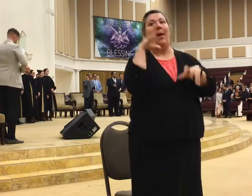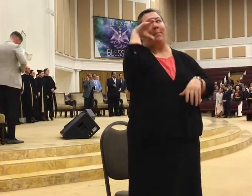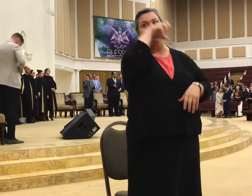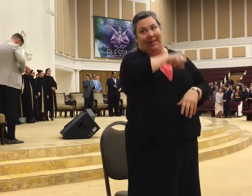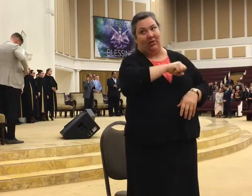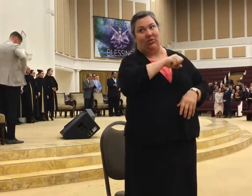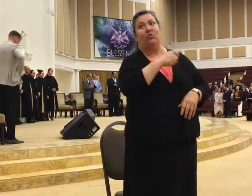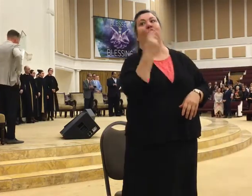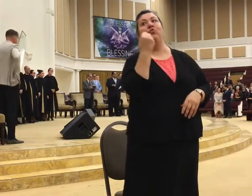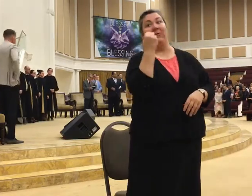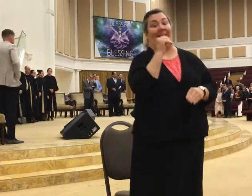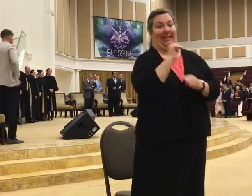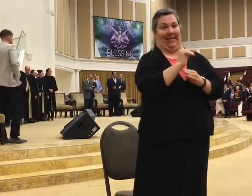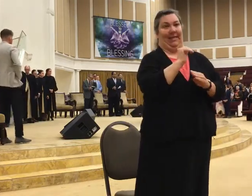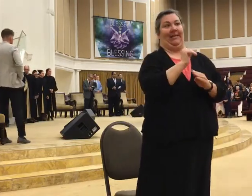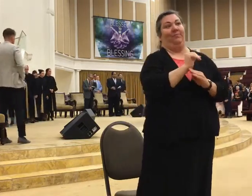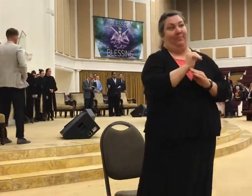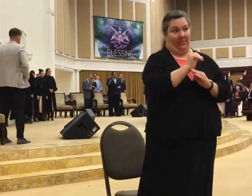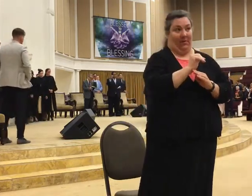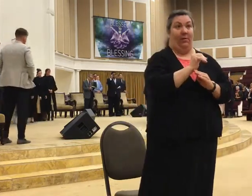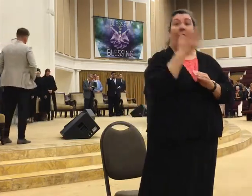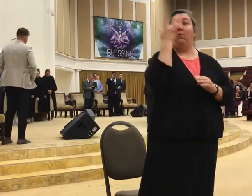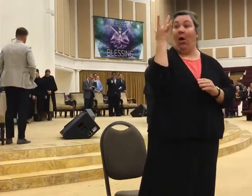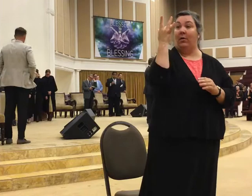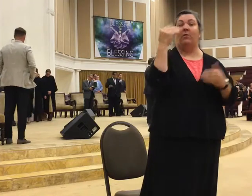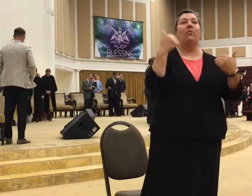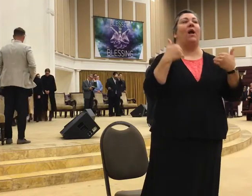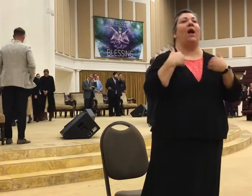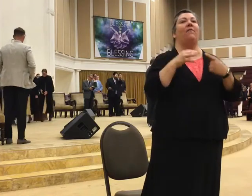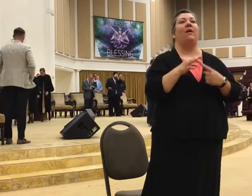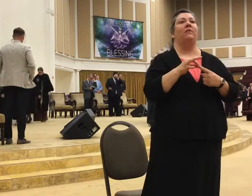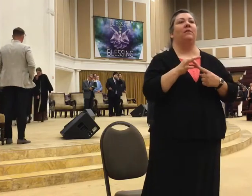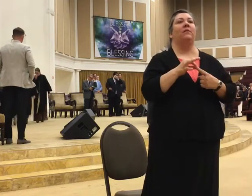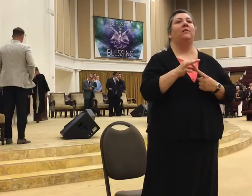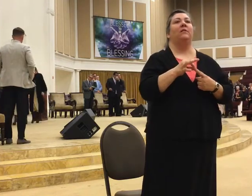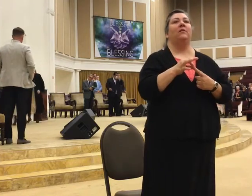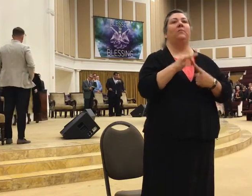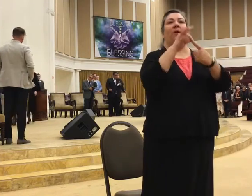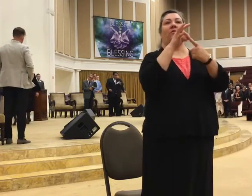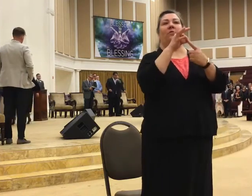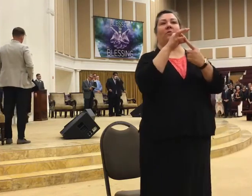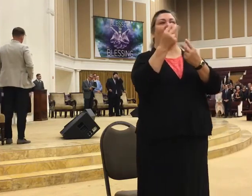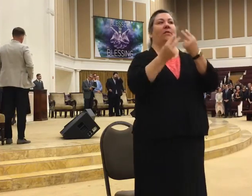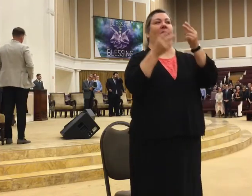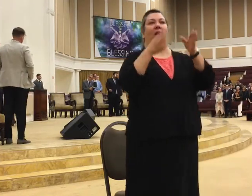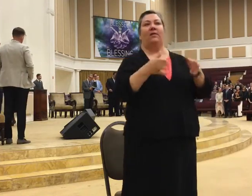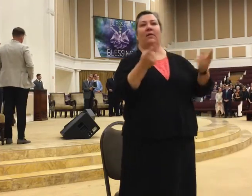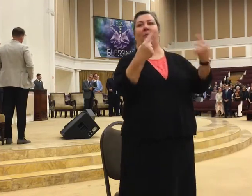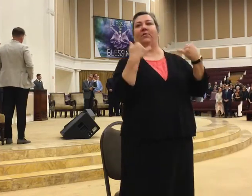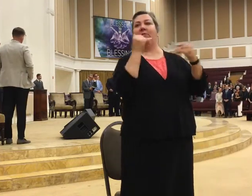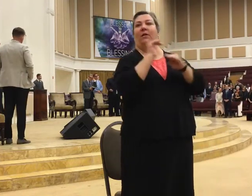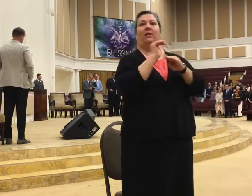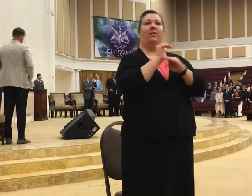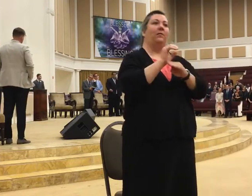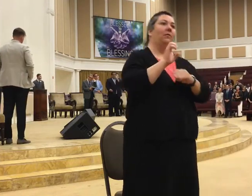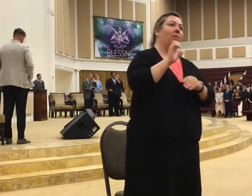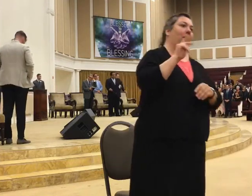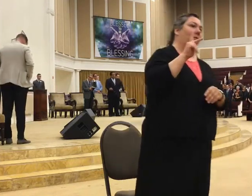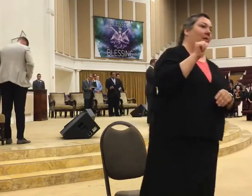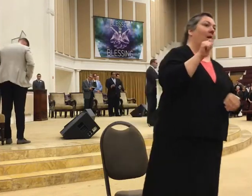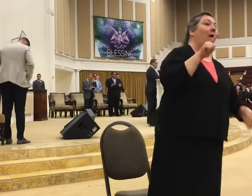miss Tuesday night, because we've got a very special guest going to be with us. Brother Caleb